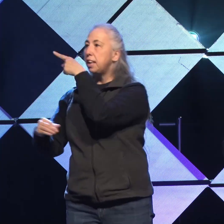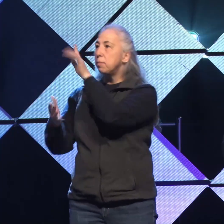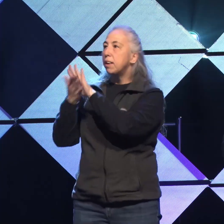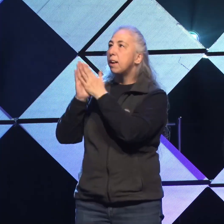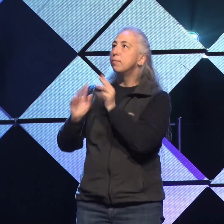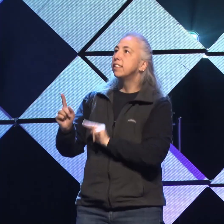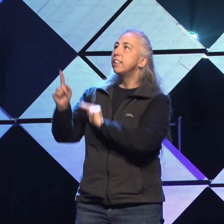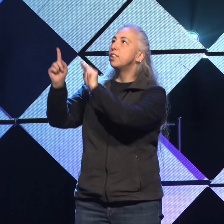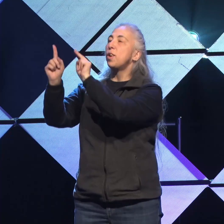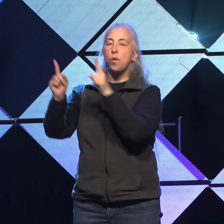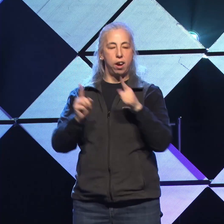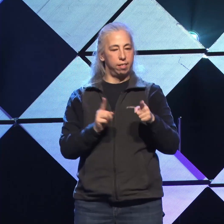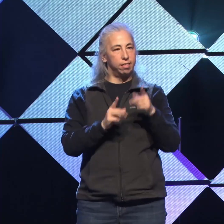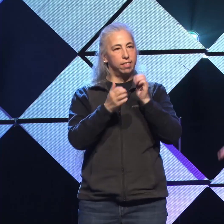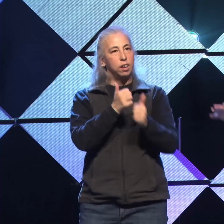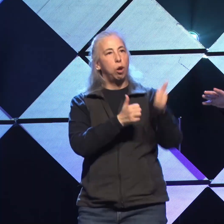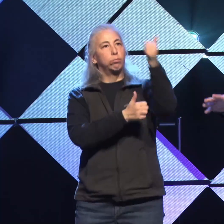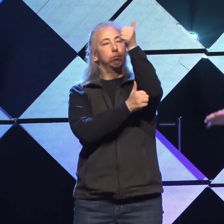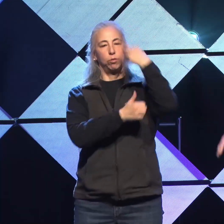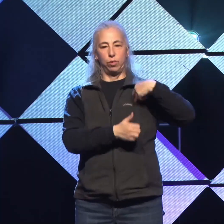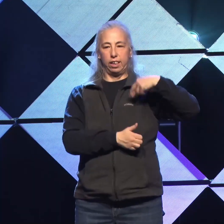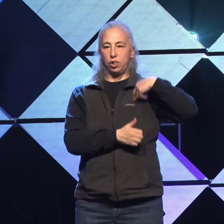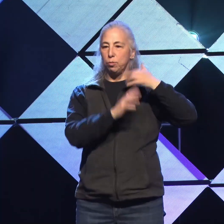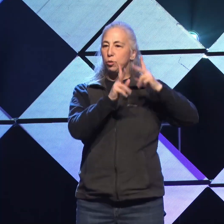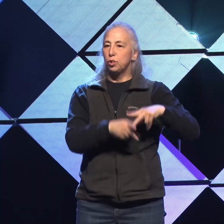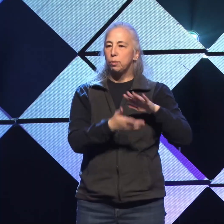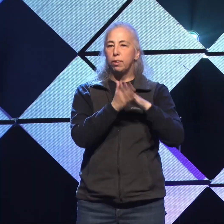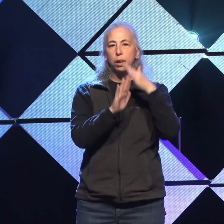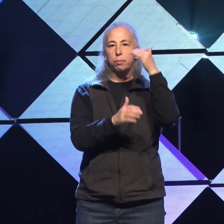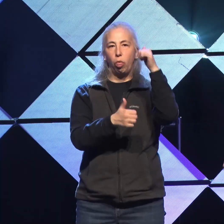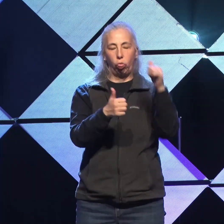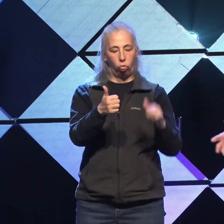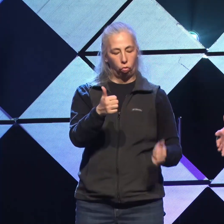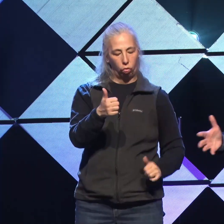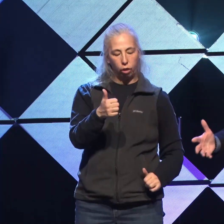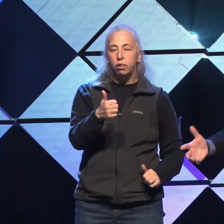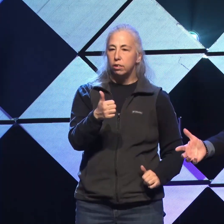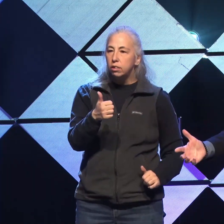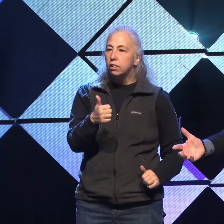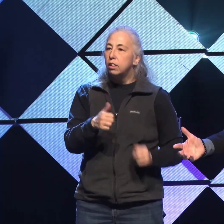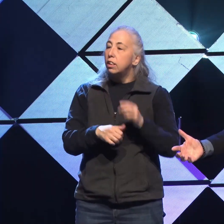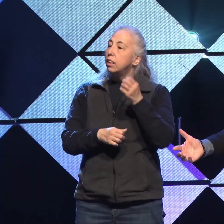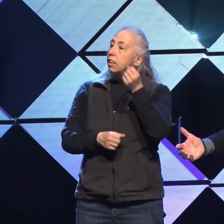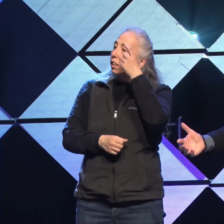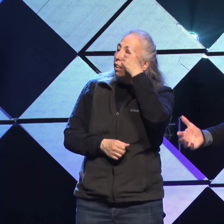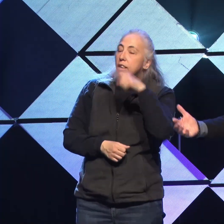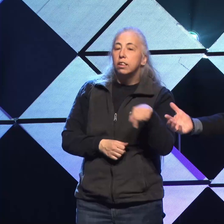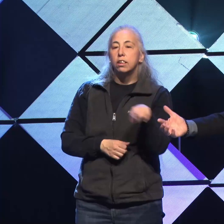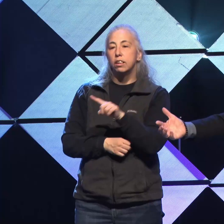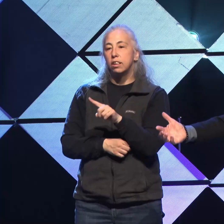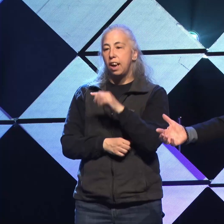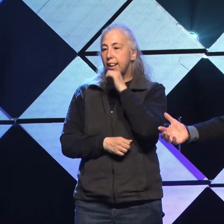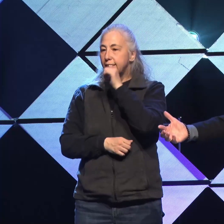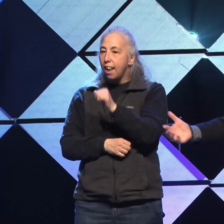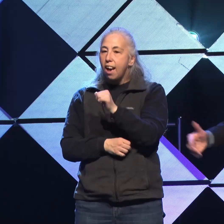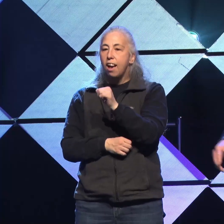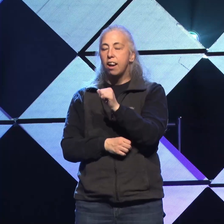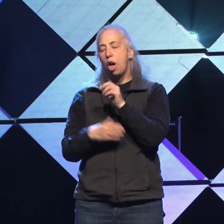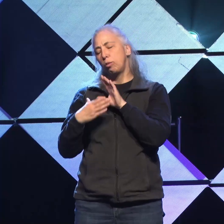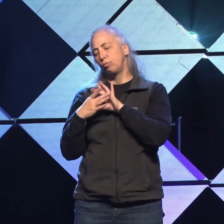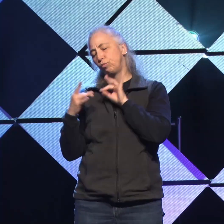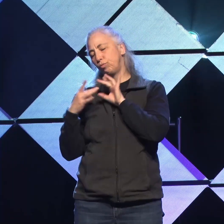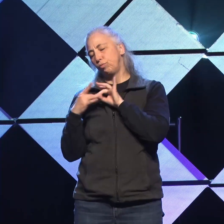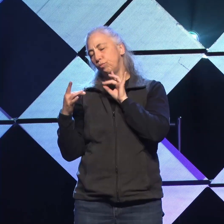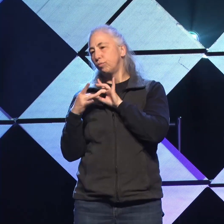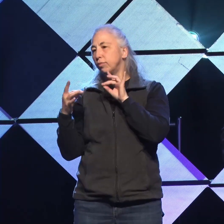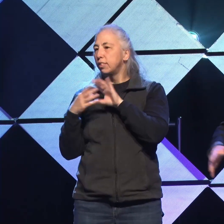hero. And understand, get this, this is not some little pleasant story